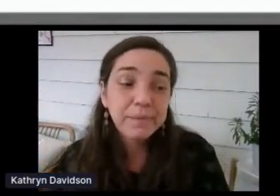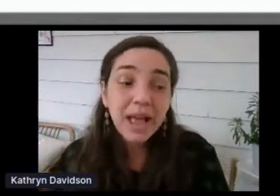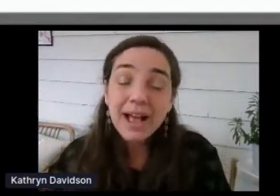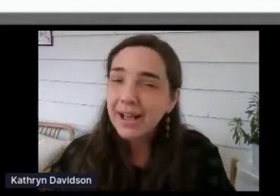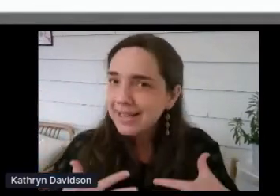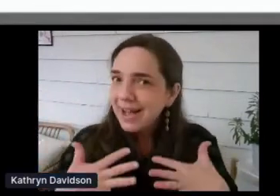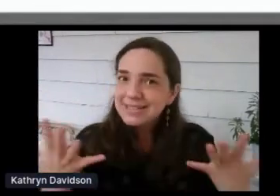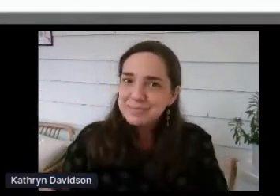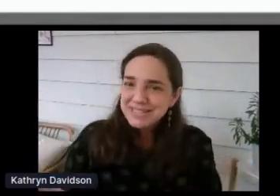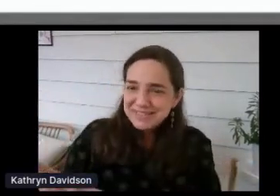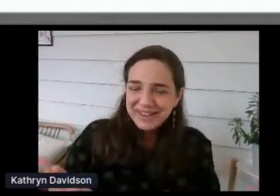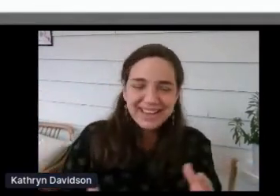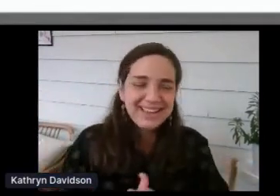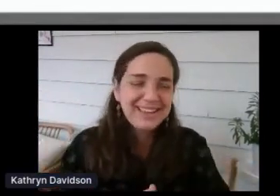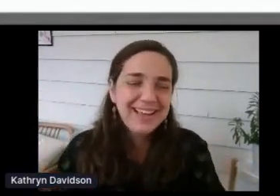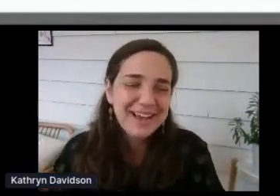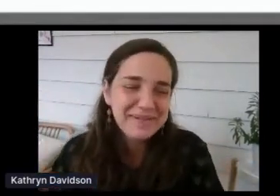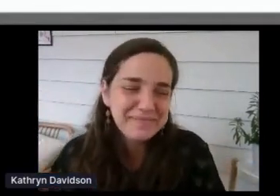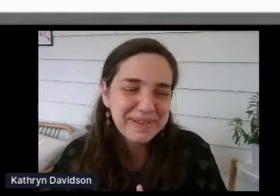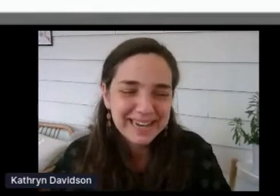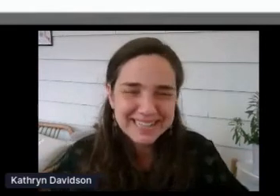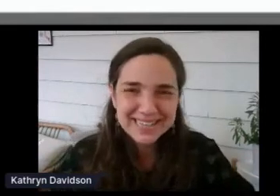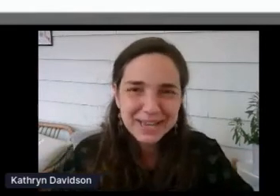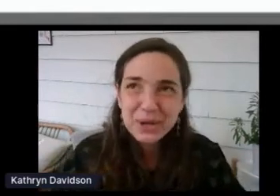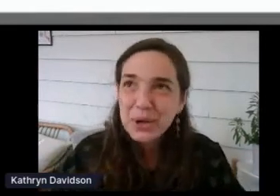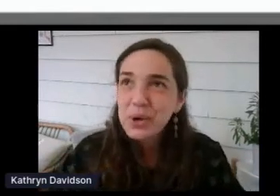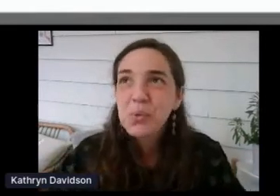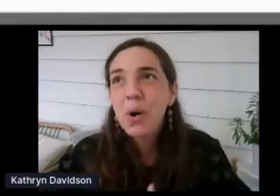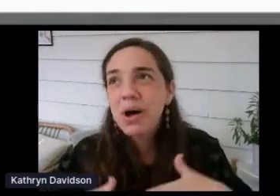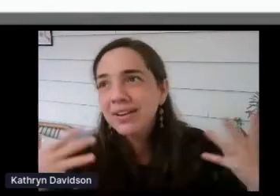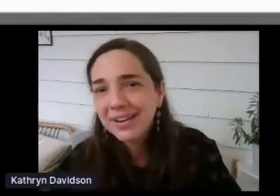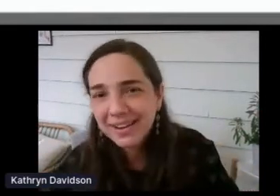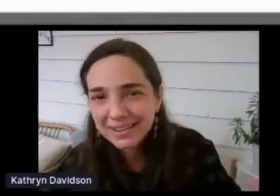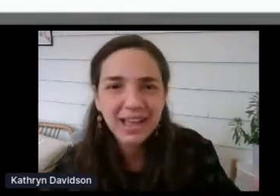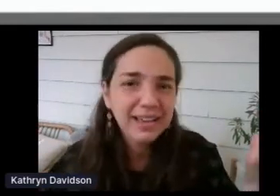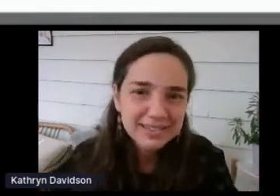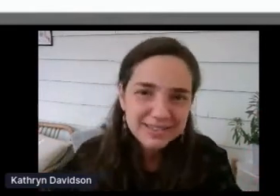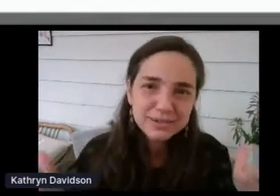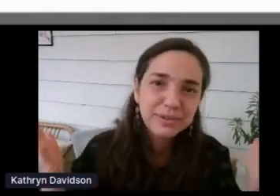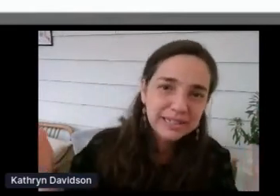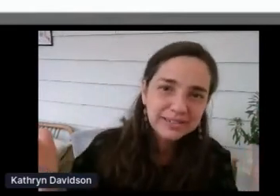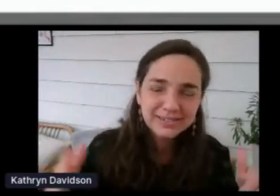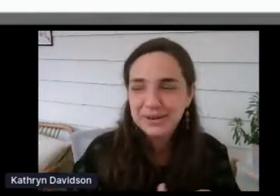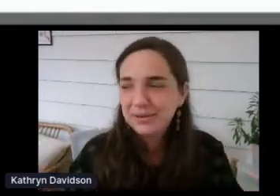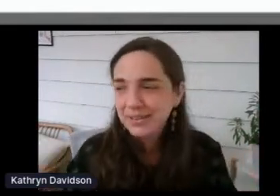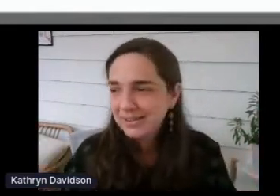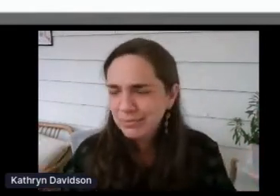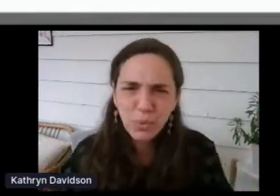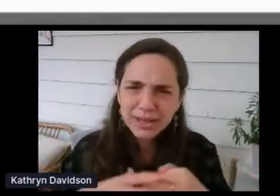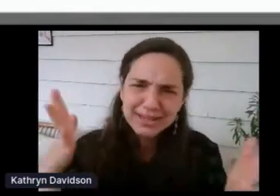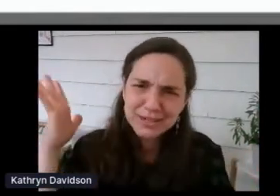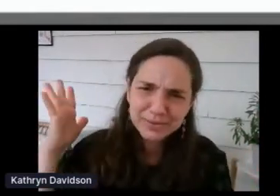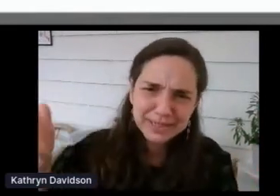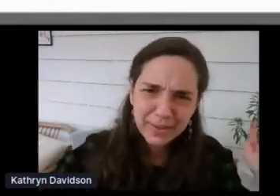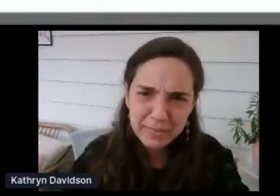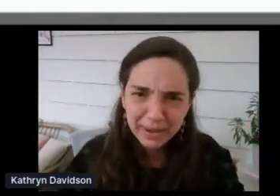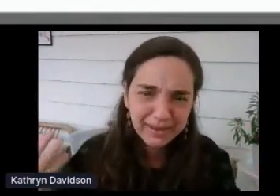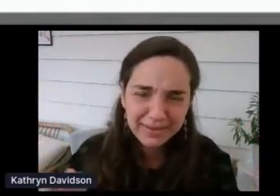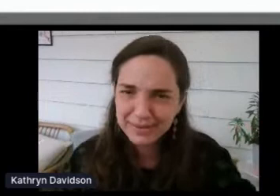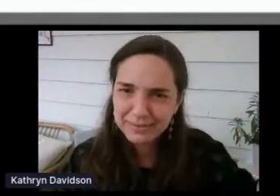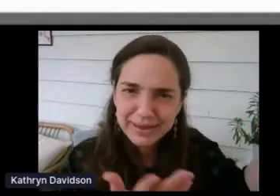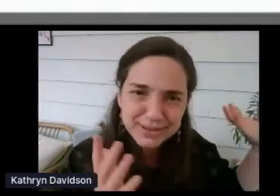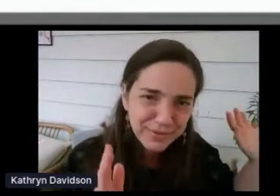up. Unspecific meanings like one likes to read, one likes to read